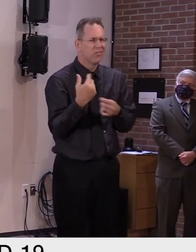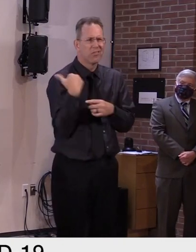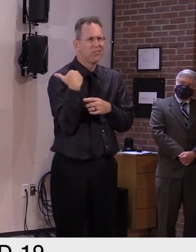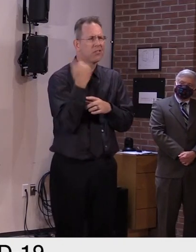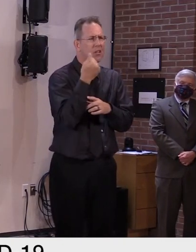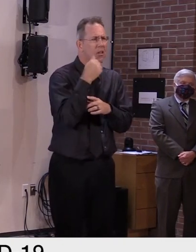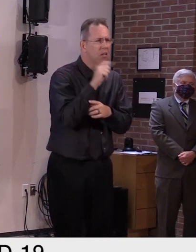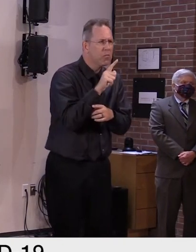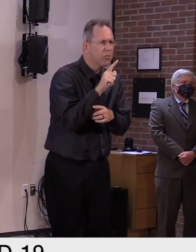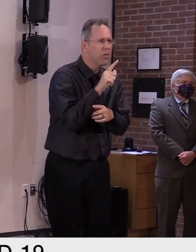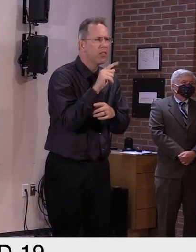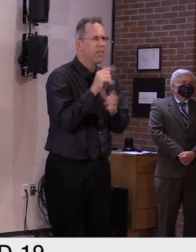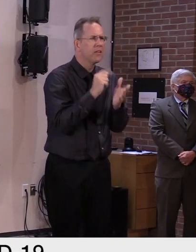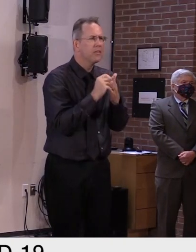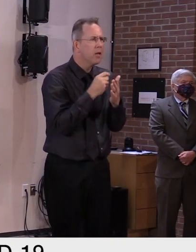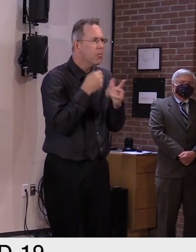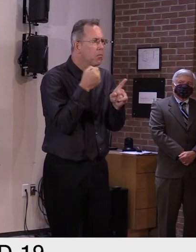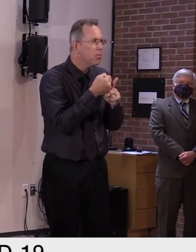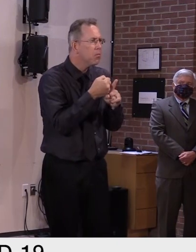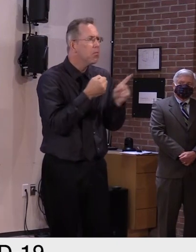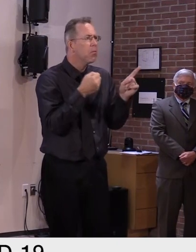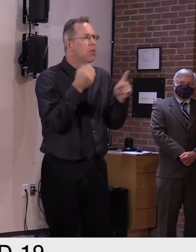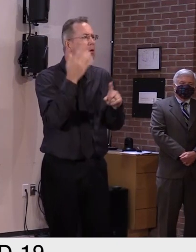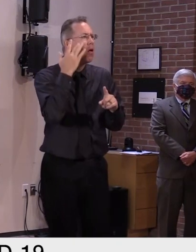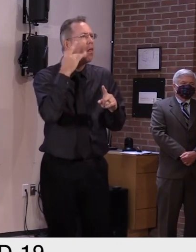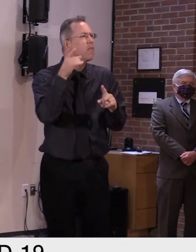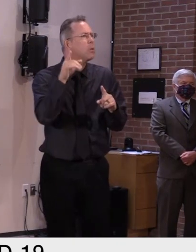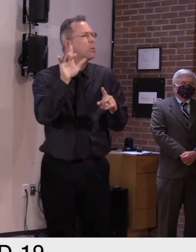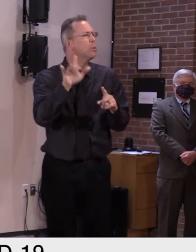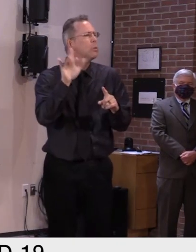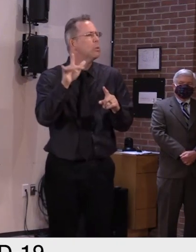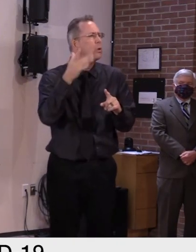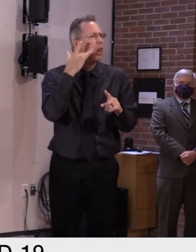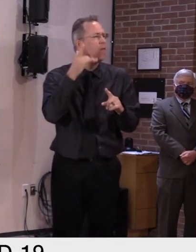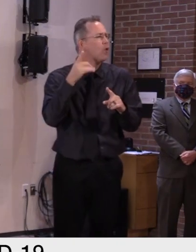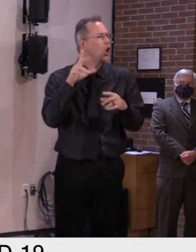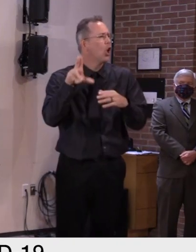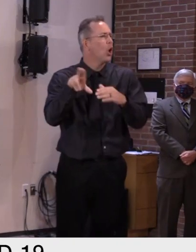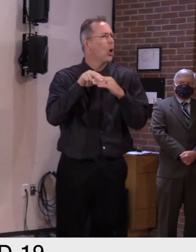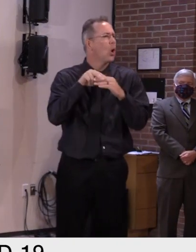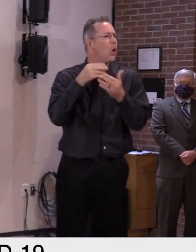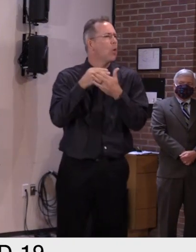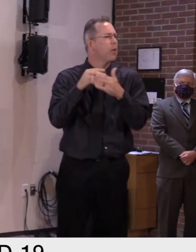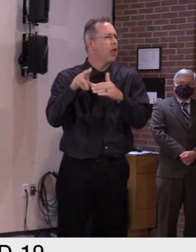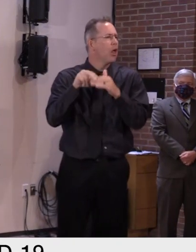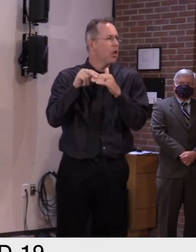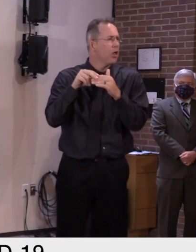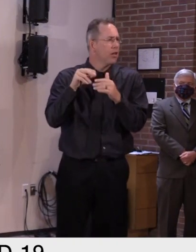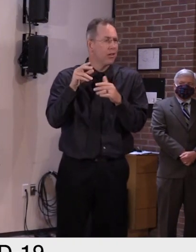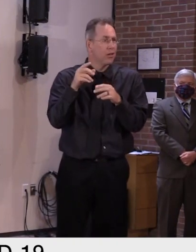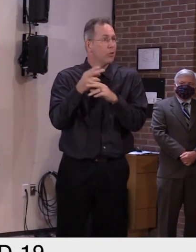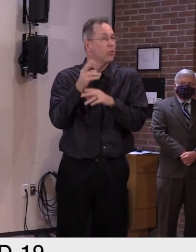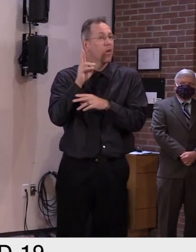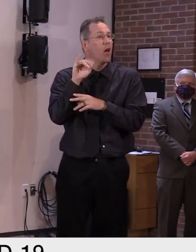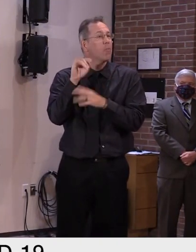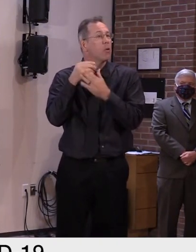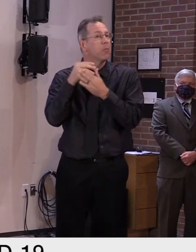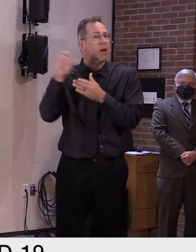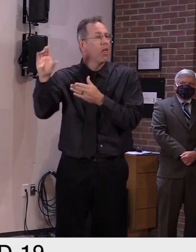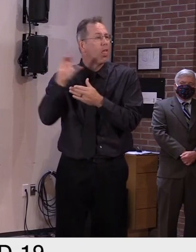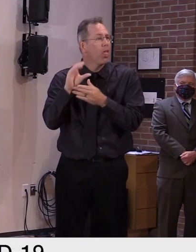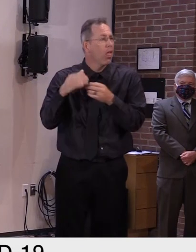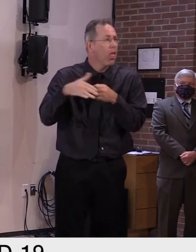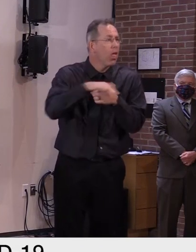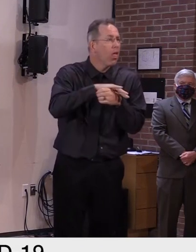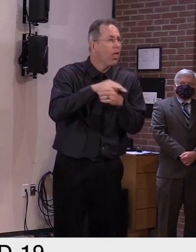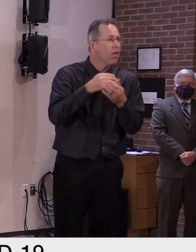California had to take a loan out to back up their unemployment trust fund. And we have